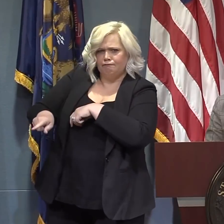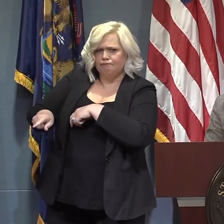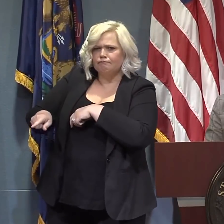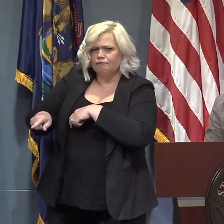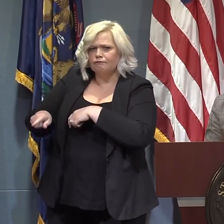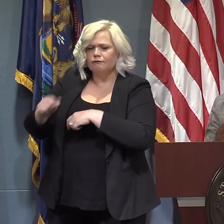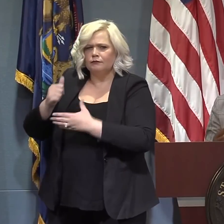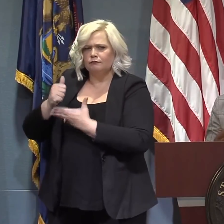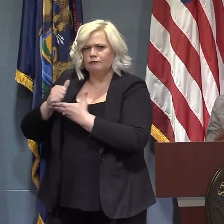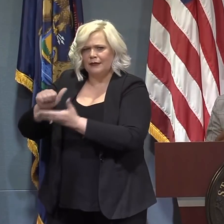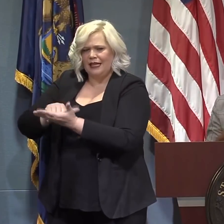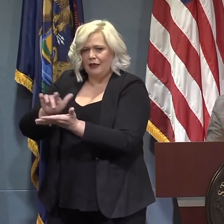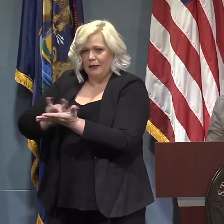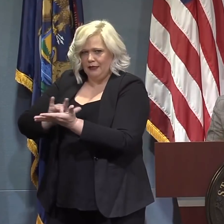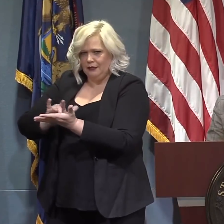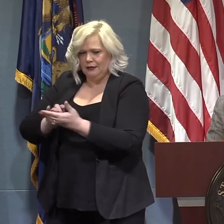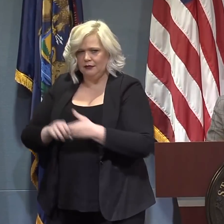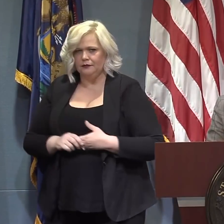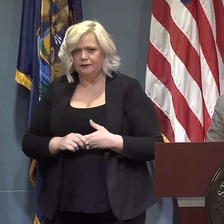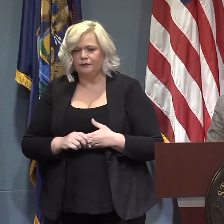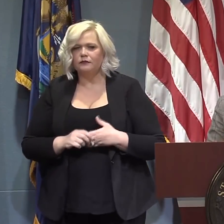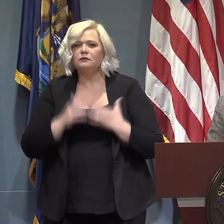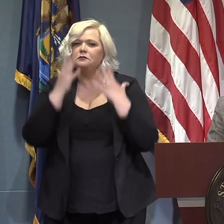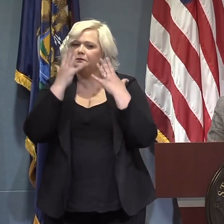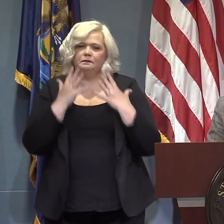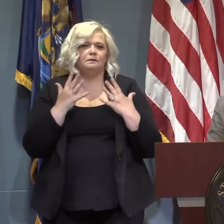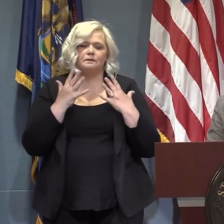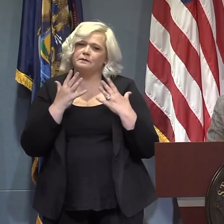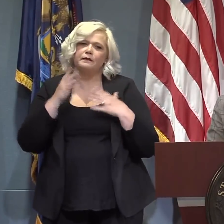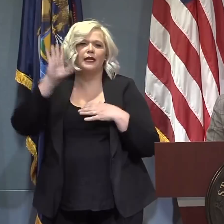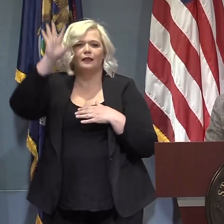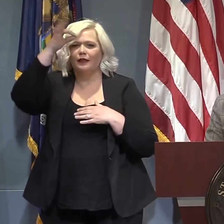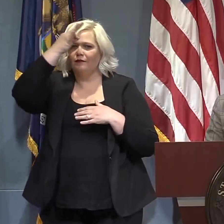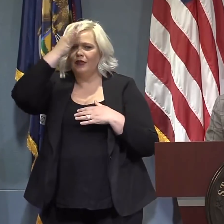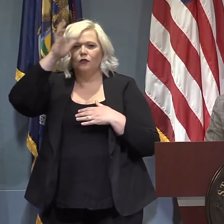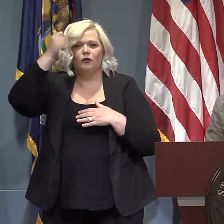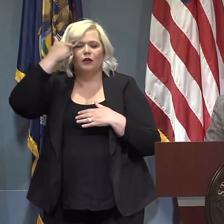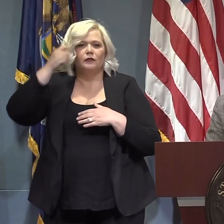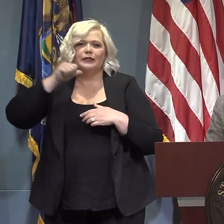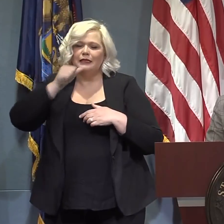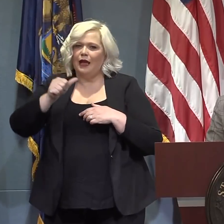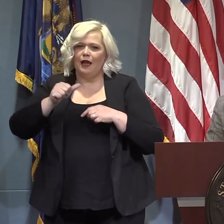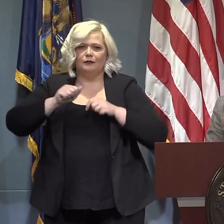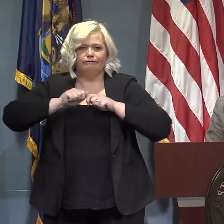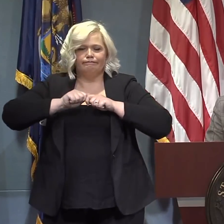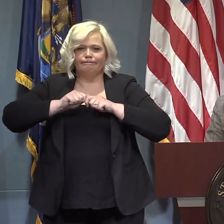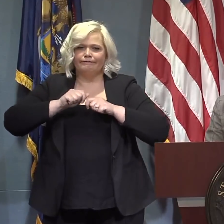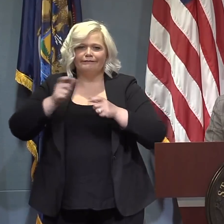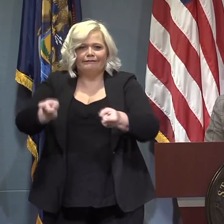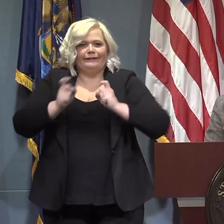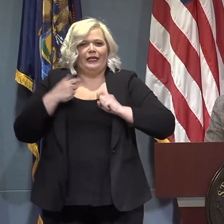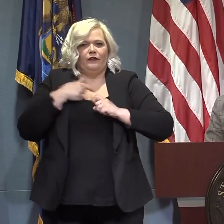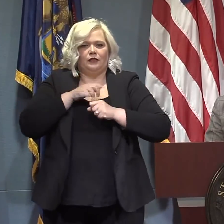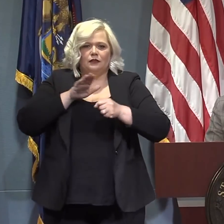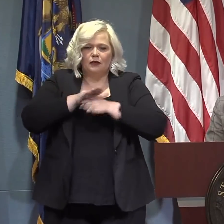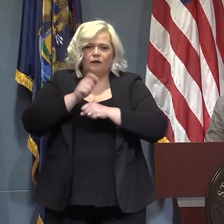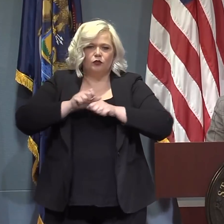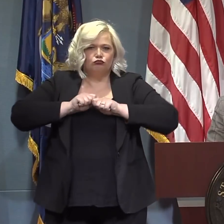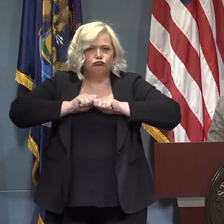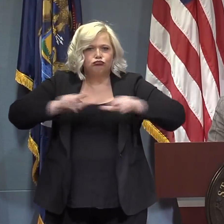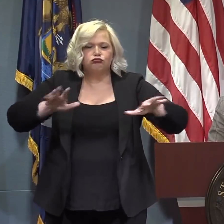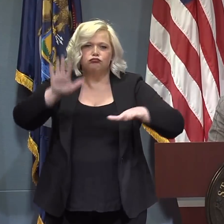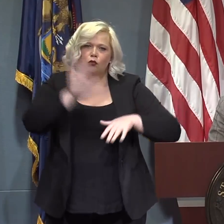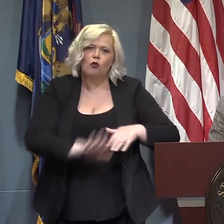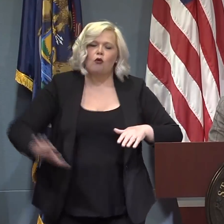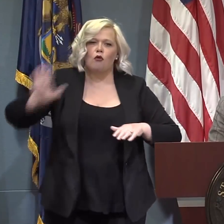patients. Unfortunately, we did not receive enough from the federal government to be able to send this medication to every hospital in the